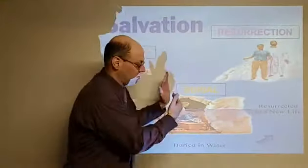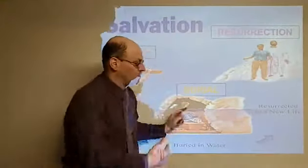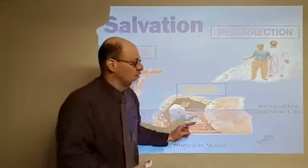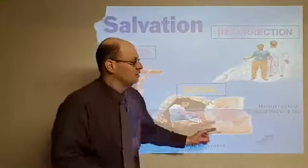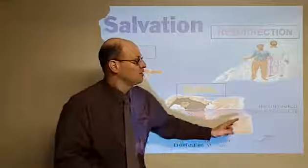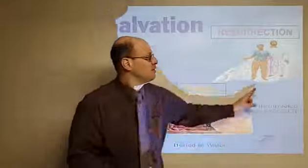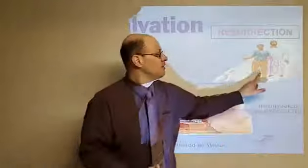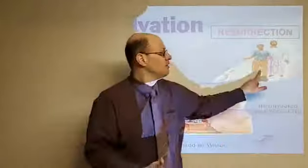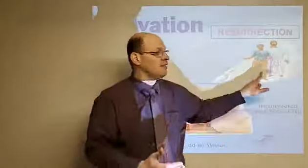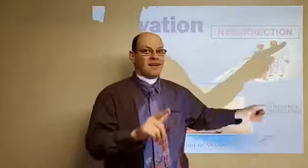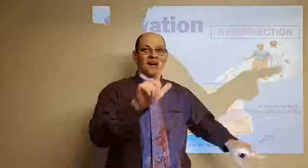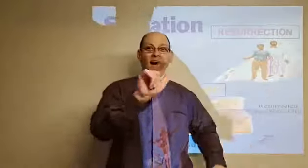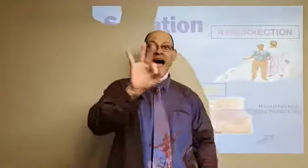and I am the life